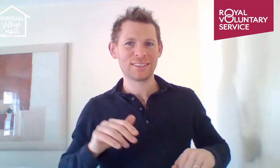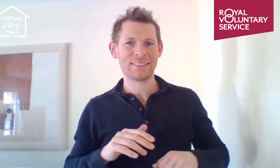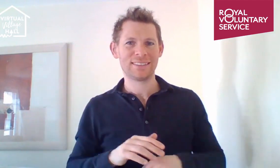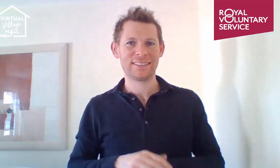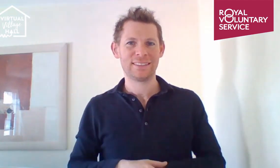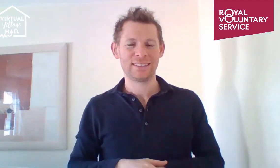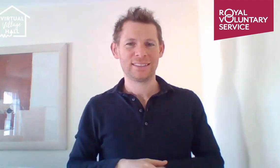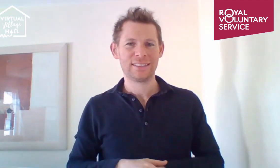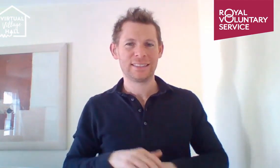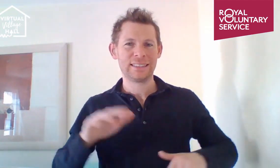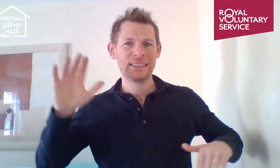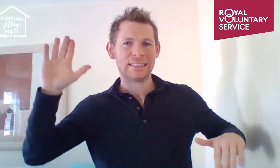Spanish.